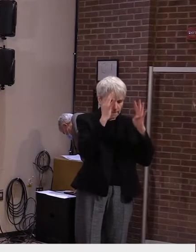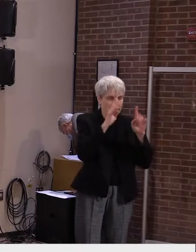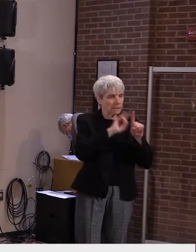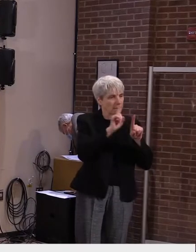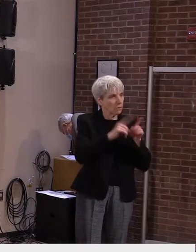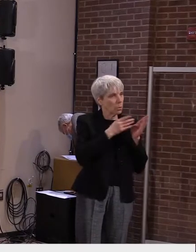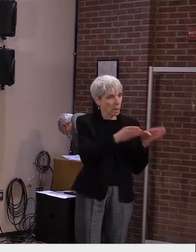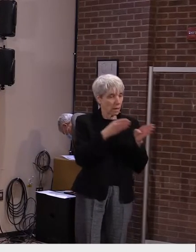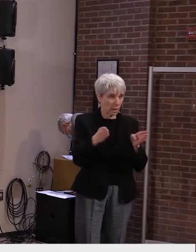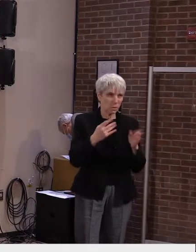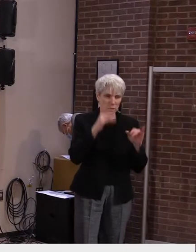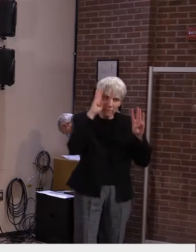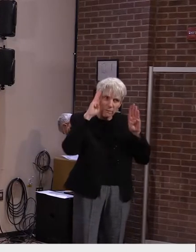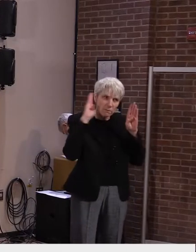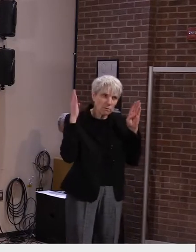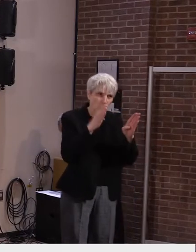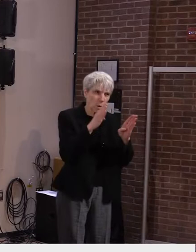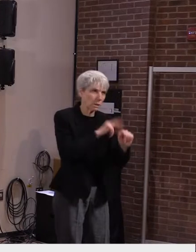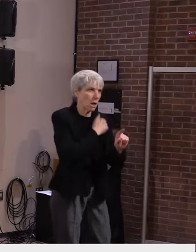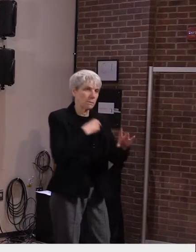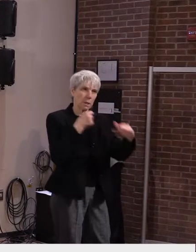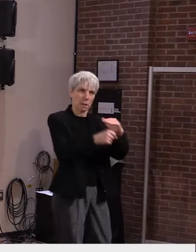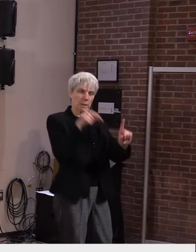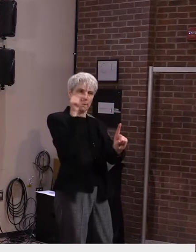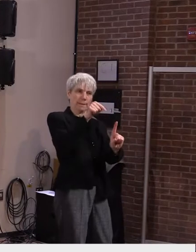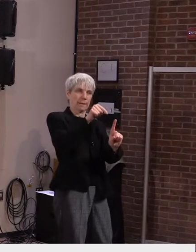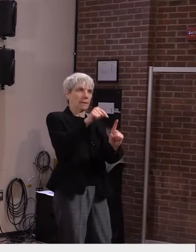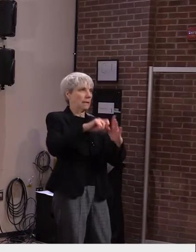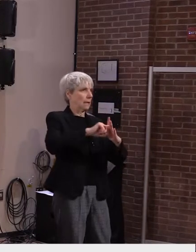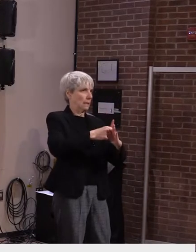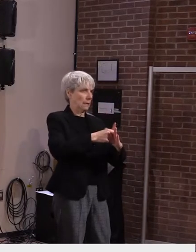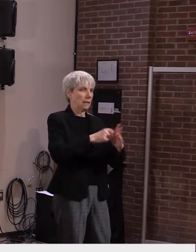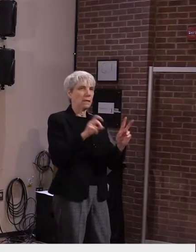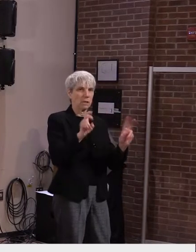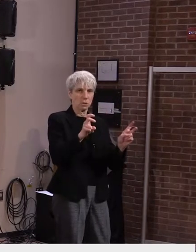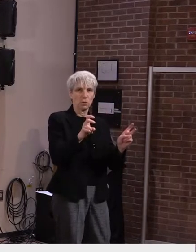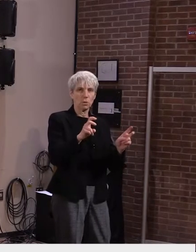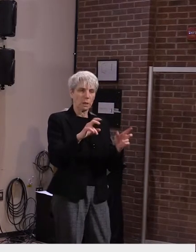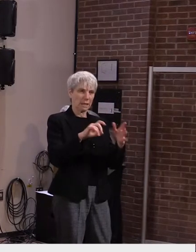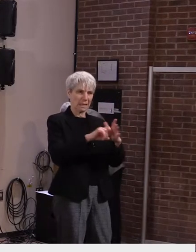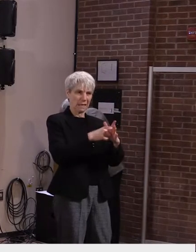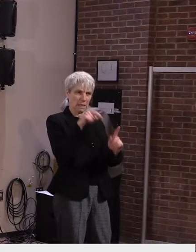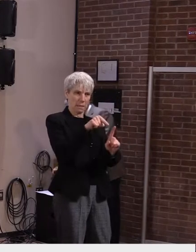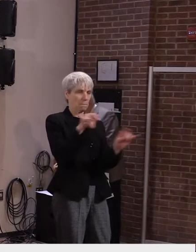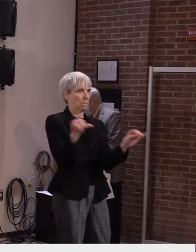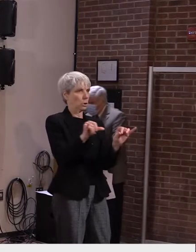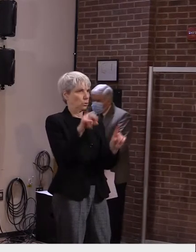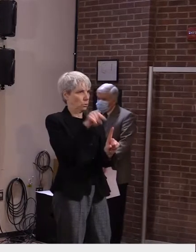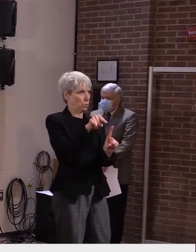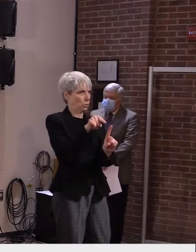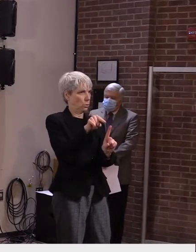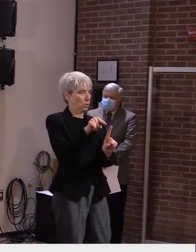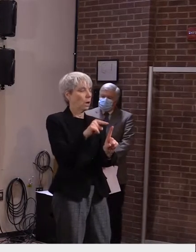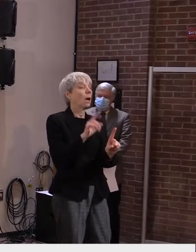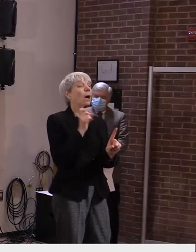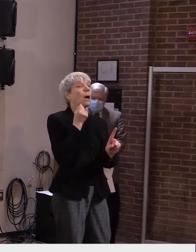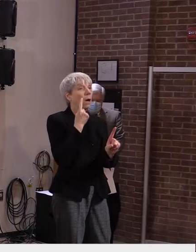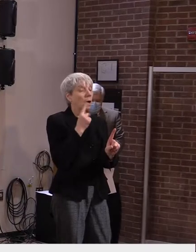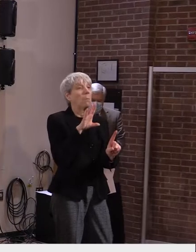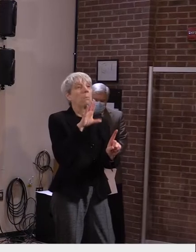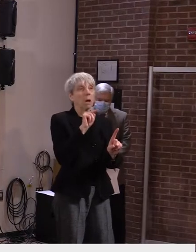hospitalizations. That still is a key for us, a metric for us to keep watching, but we have built